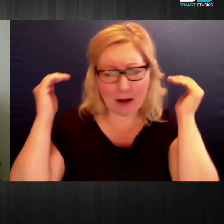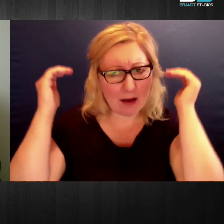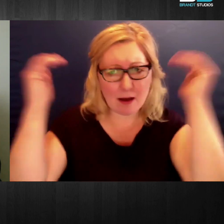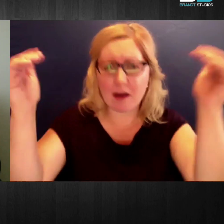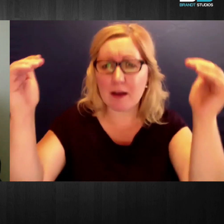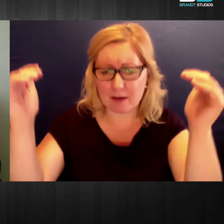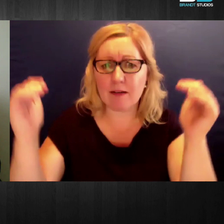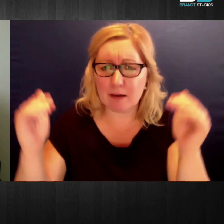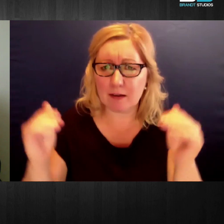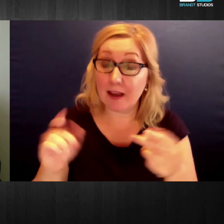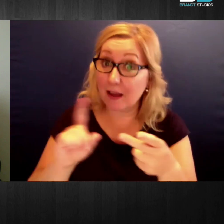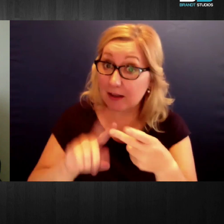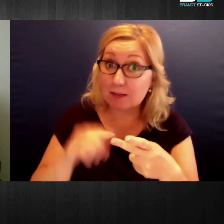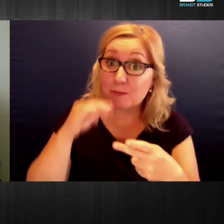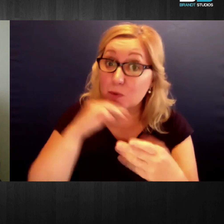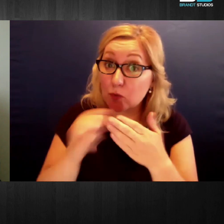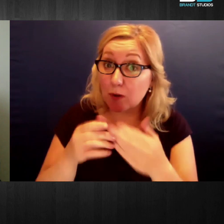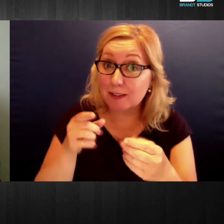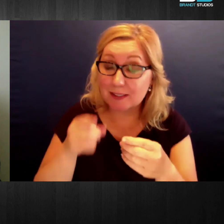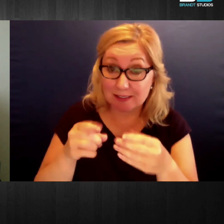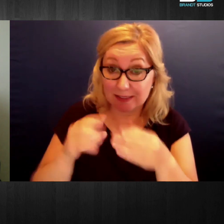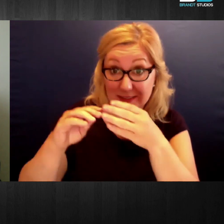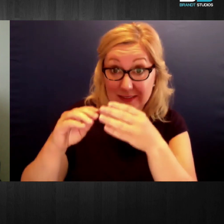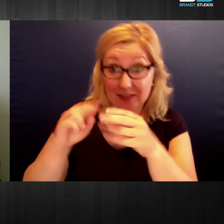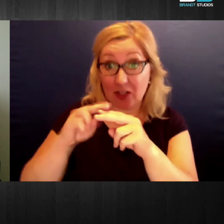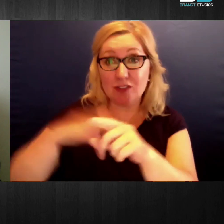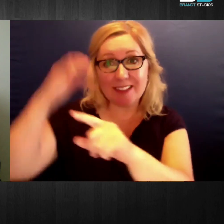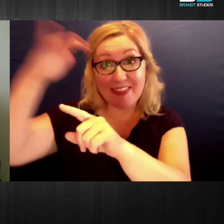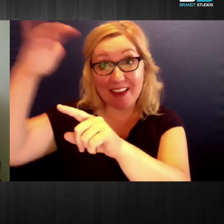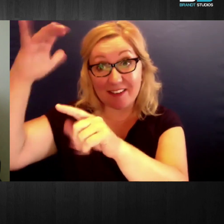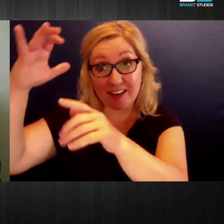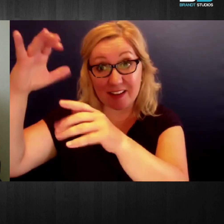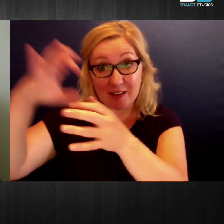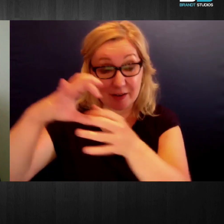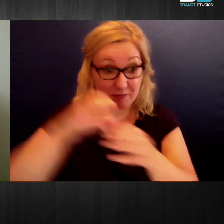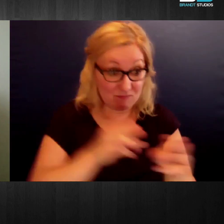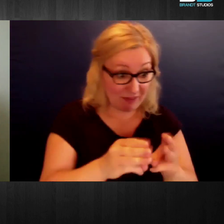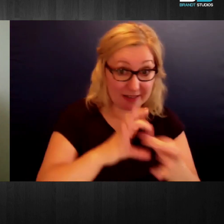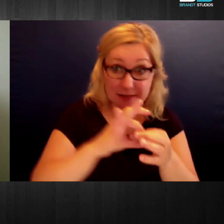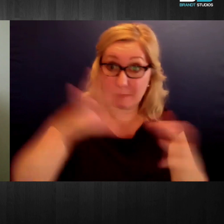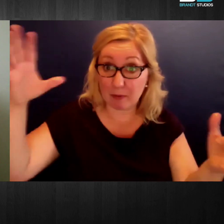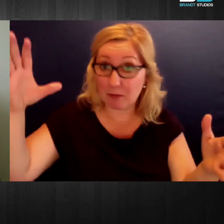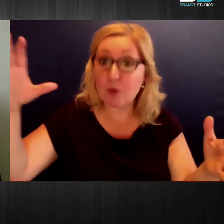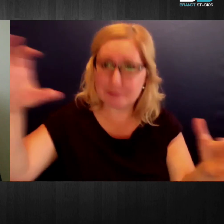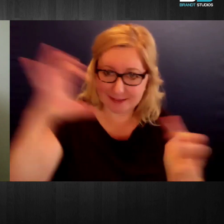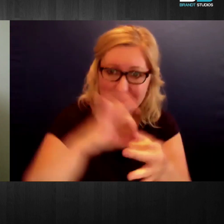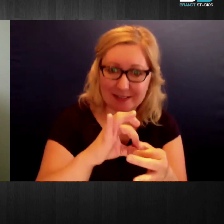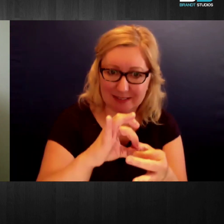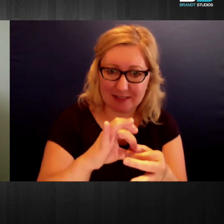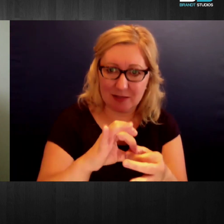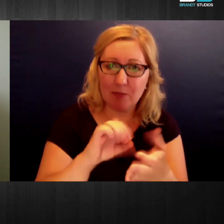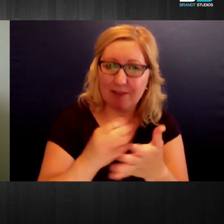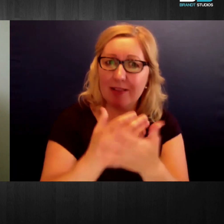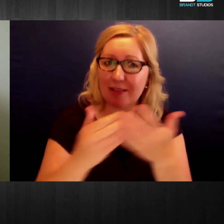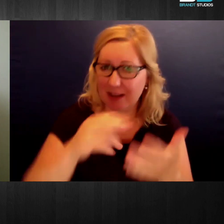the ground to make a difference. And we've got lots of examples of how it has. I'd also just like to touch on one thing that I should have mentioned